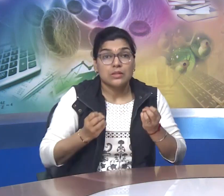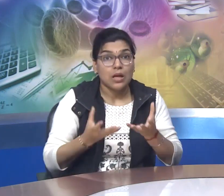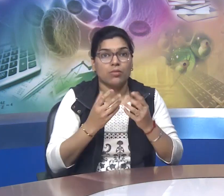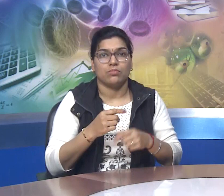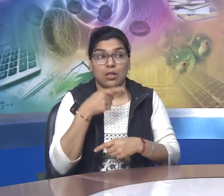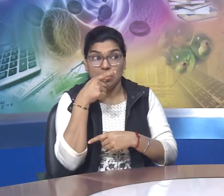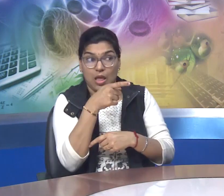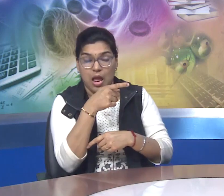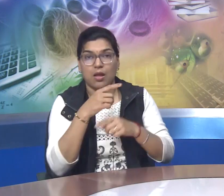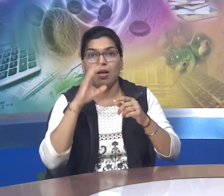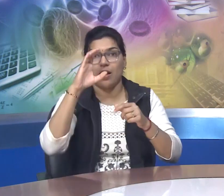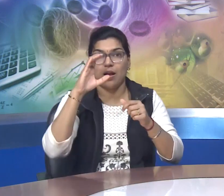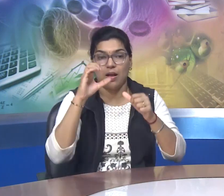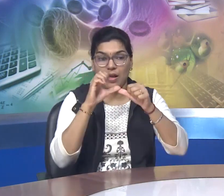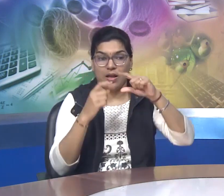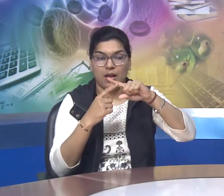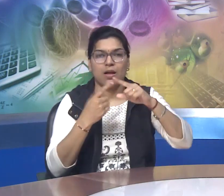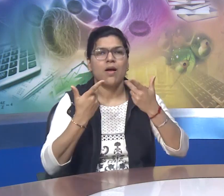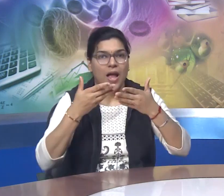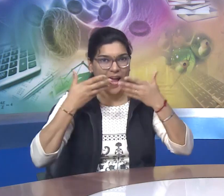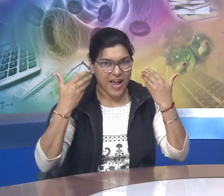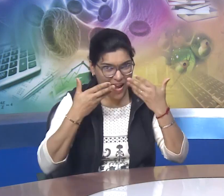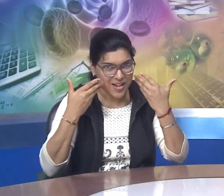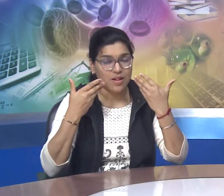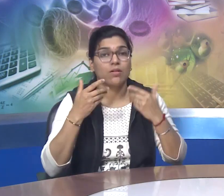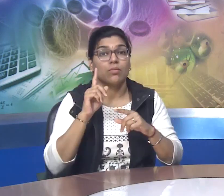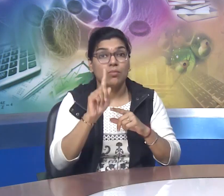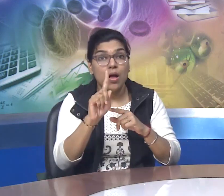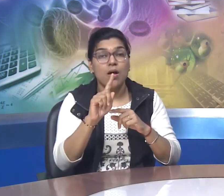the subject become objects.